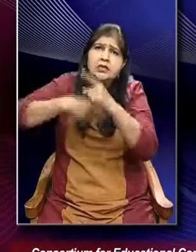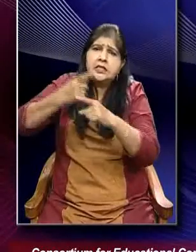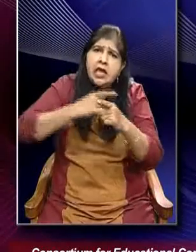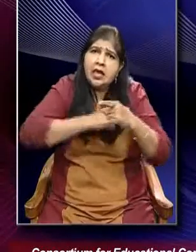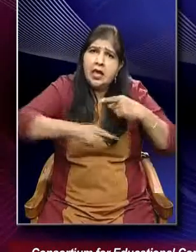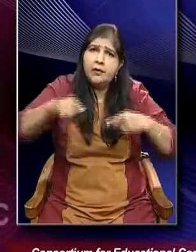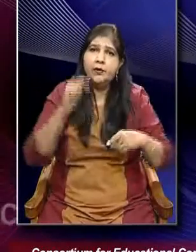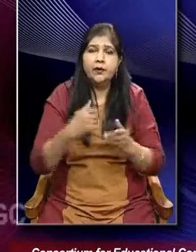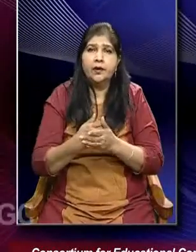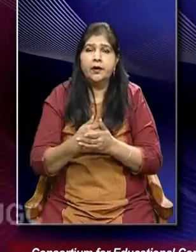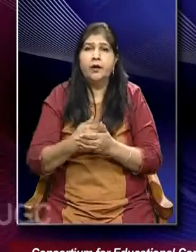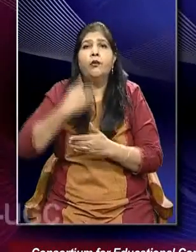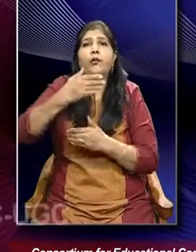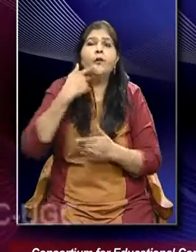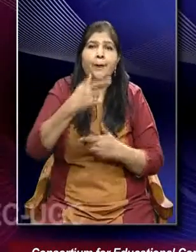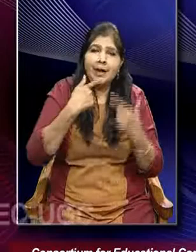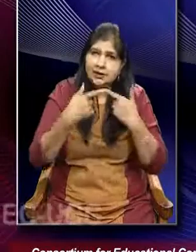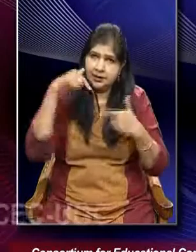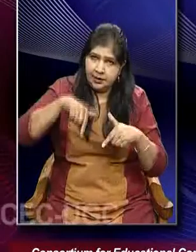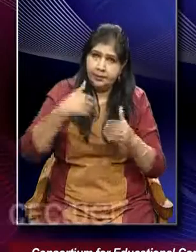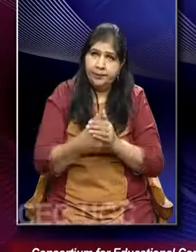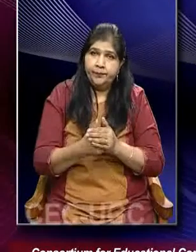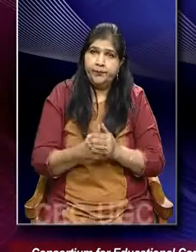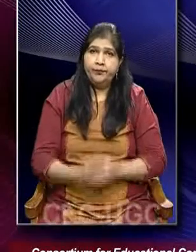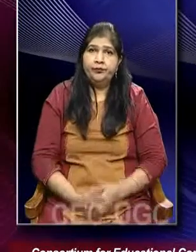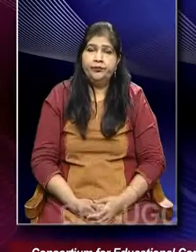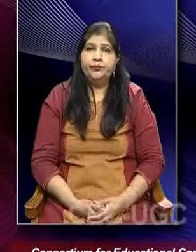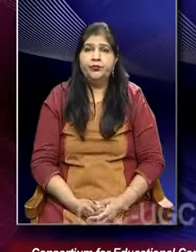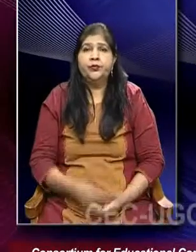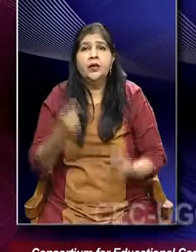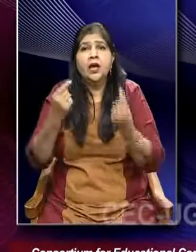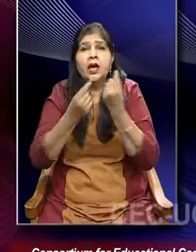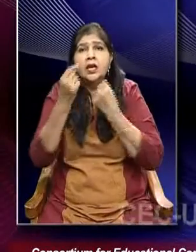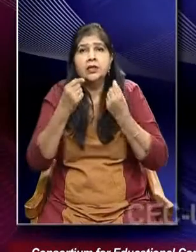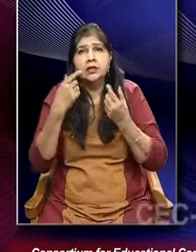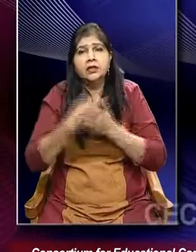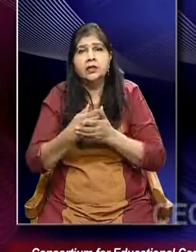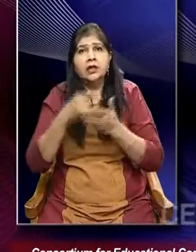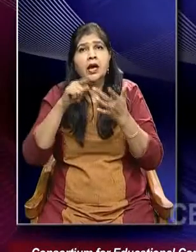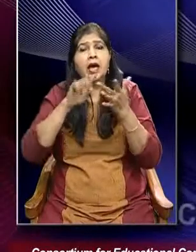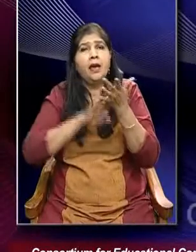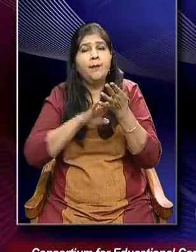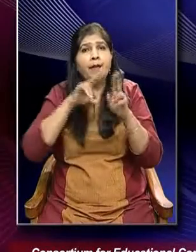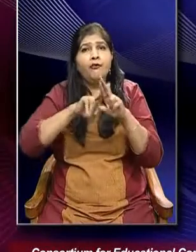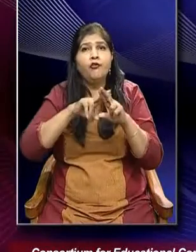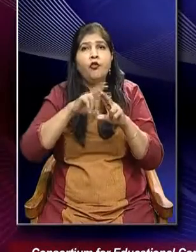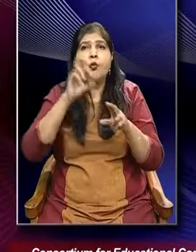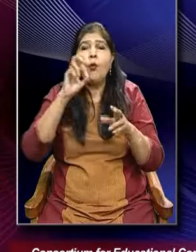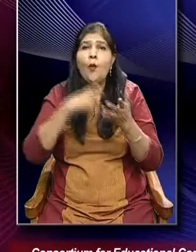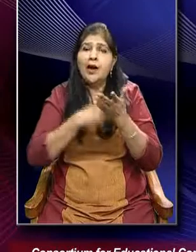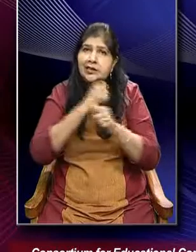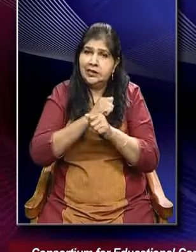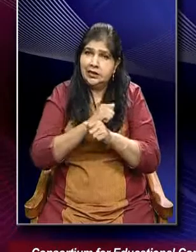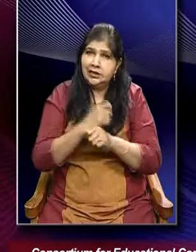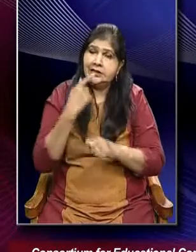Taking the discussion forward, the research note at imf.org